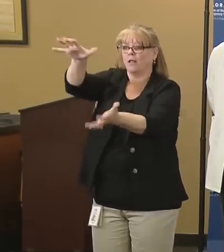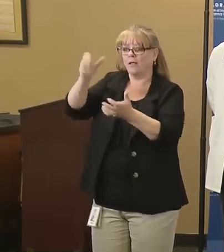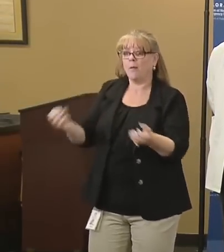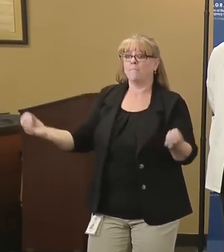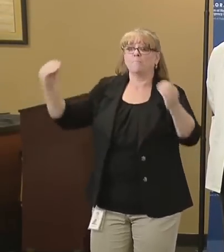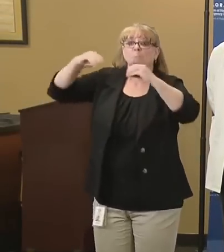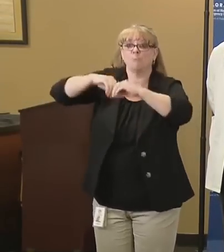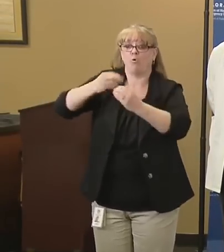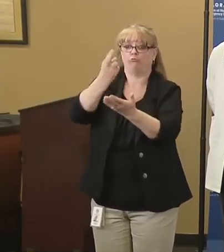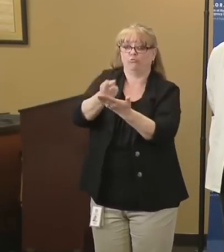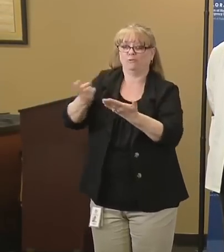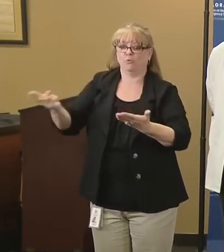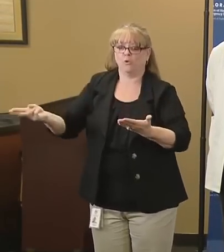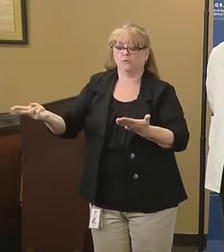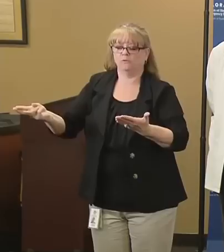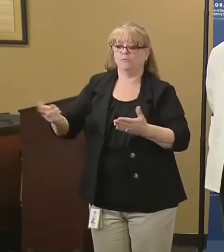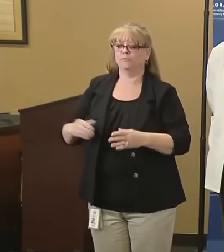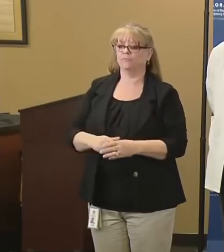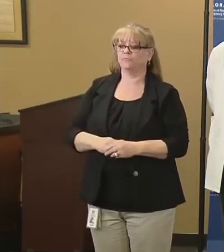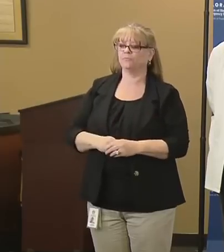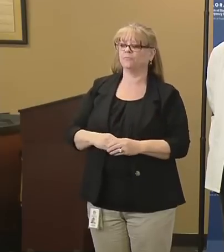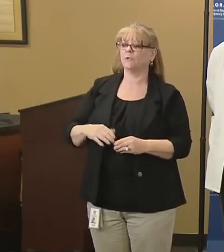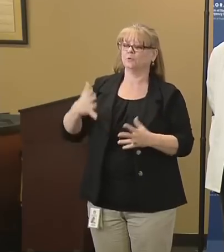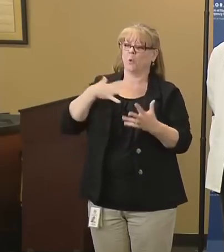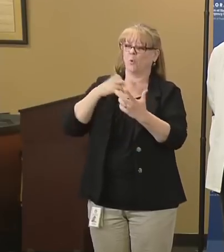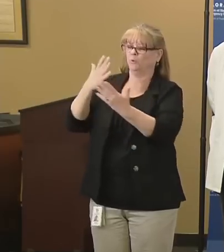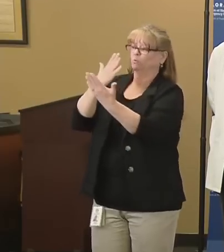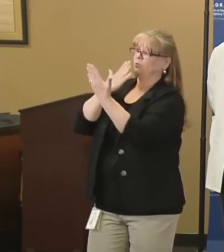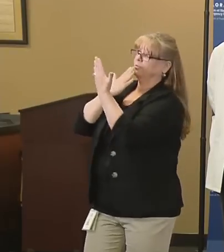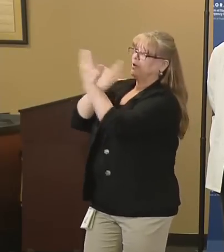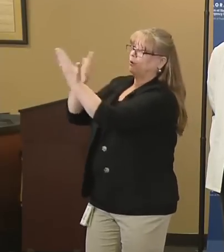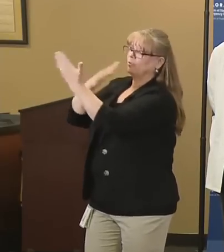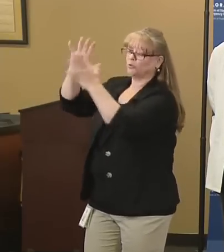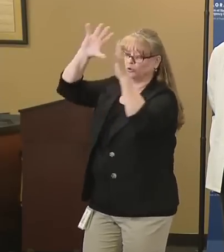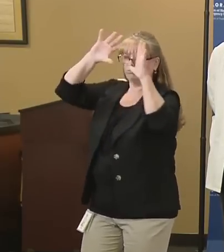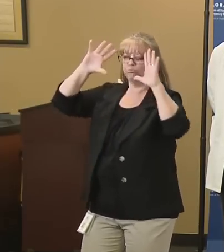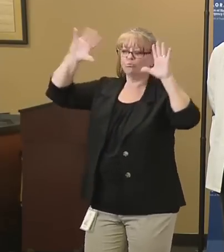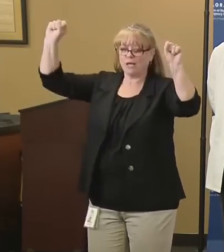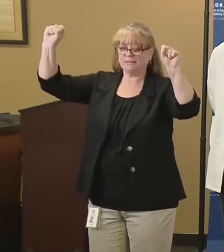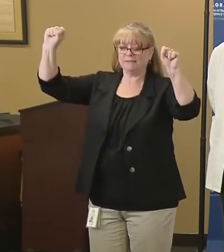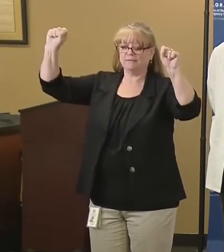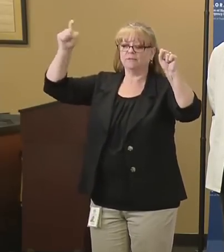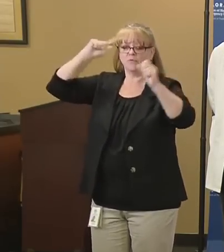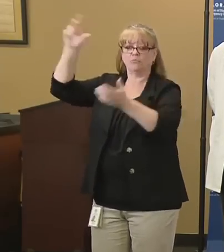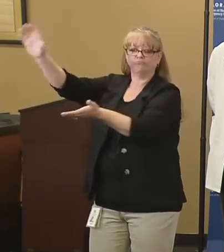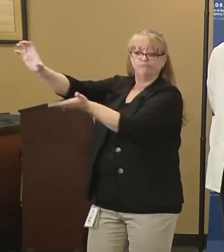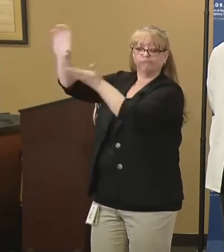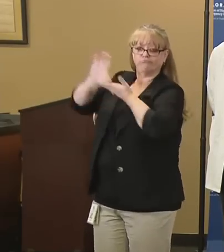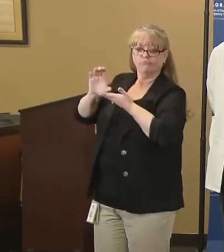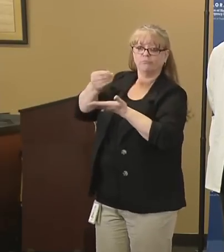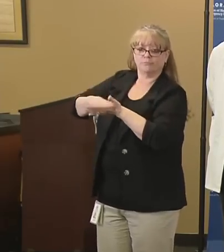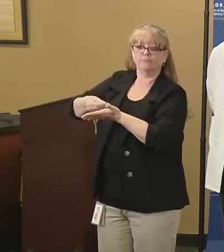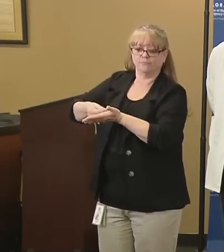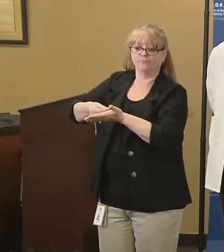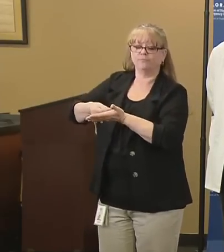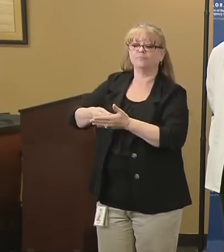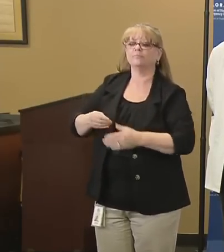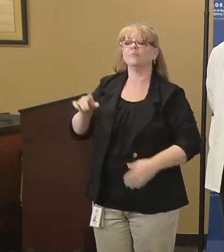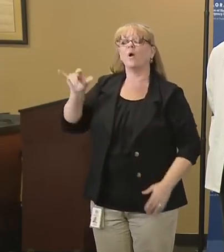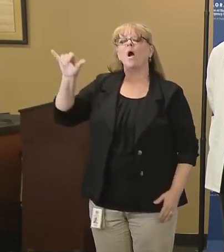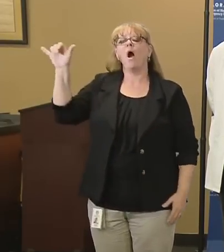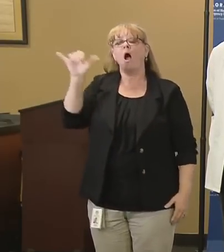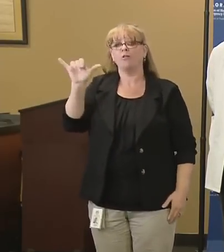night. I want to thank the President for granting that request and most members of our congressional delegation who supported that